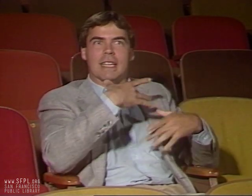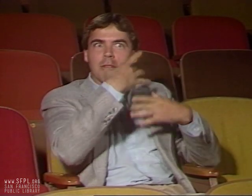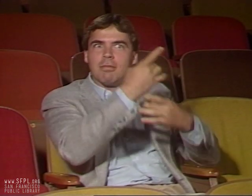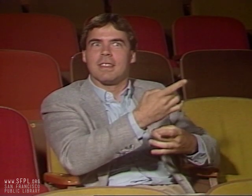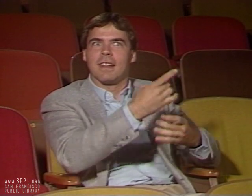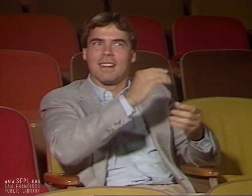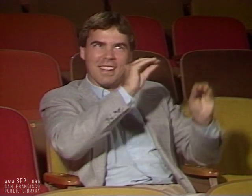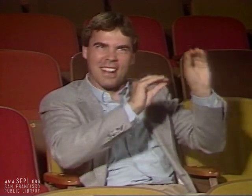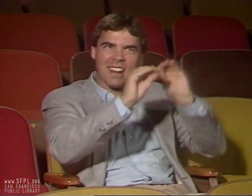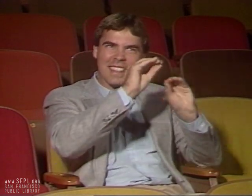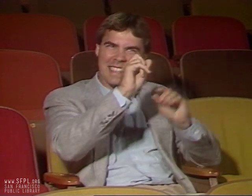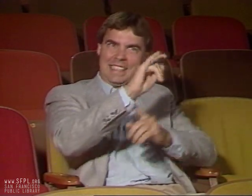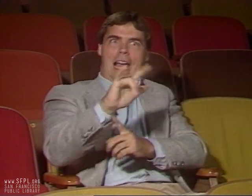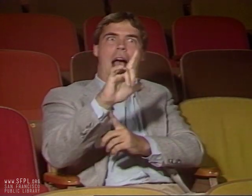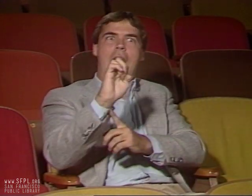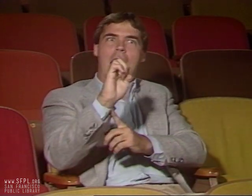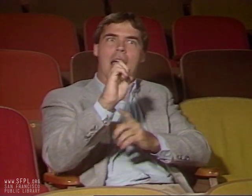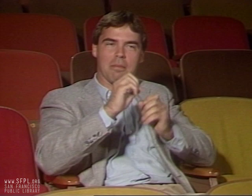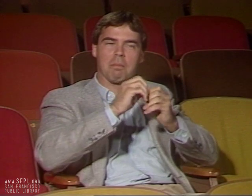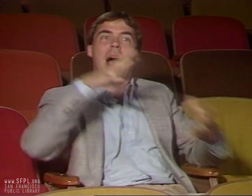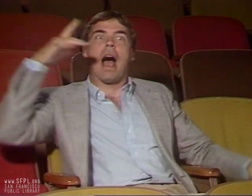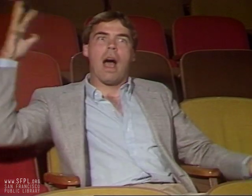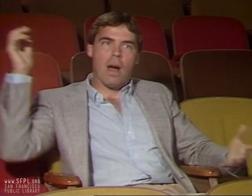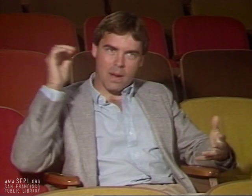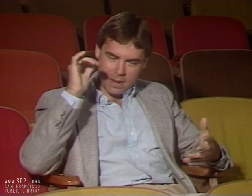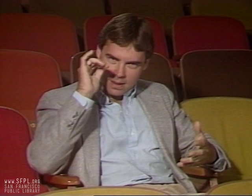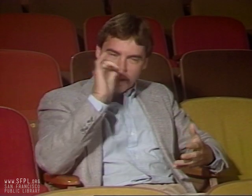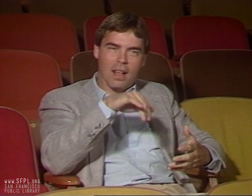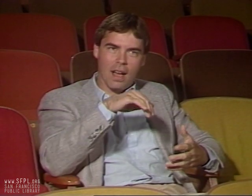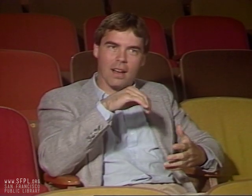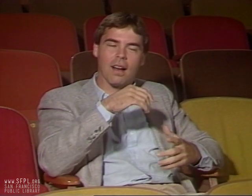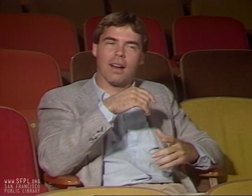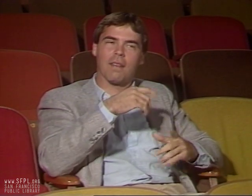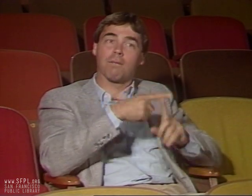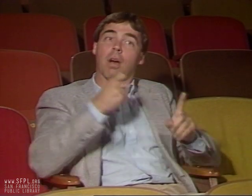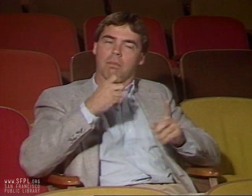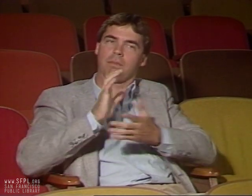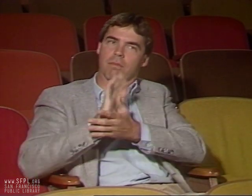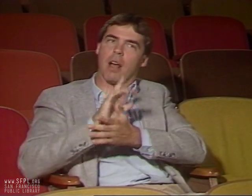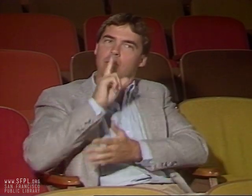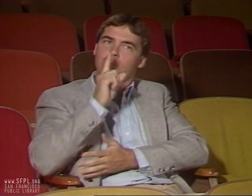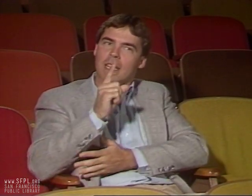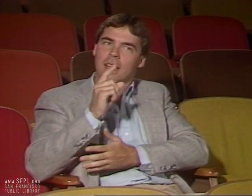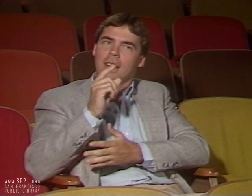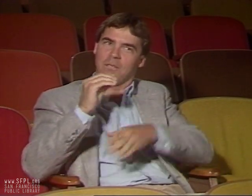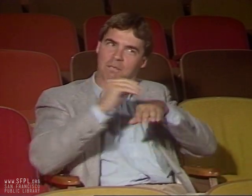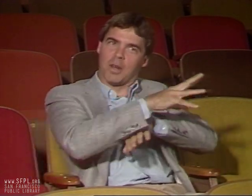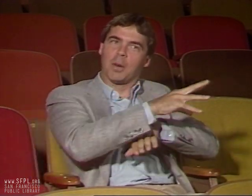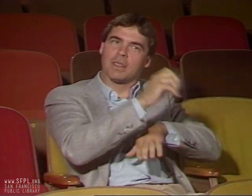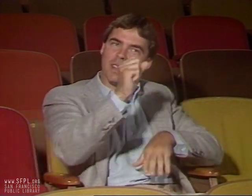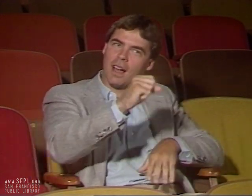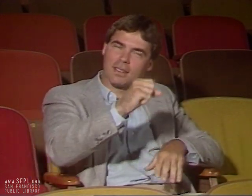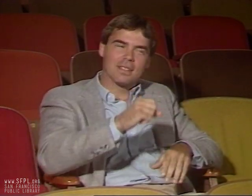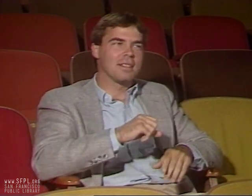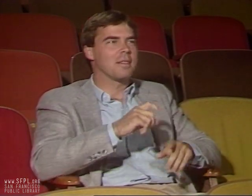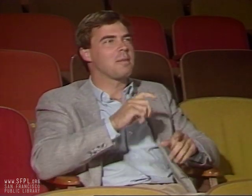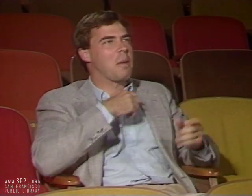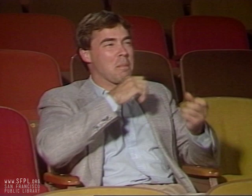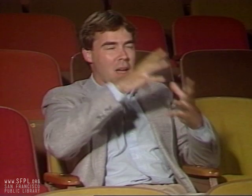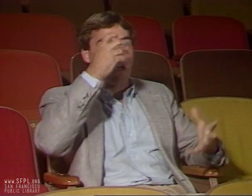I try to have the best of both worlds. I have expanded the parameters of ASL to incorporate the eye of the camera and its shifting point of